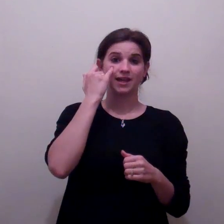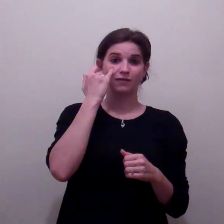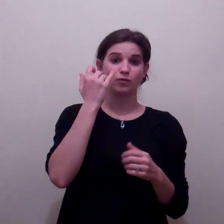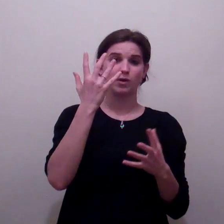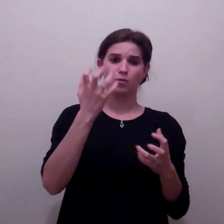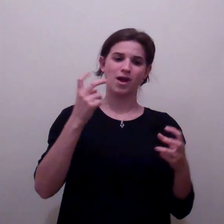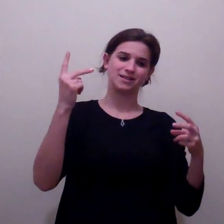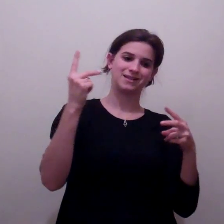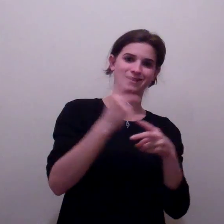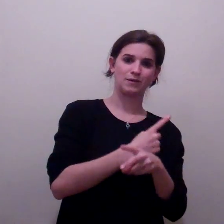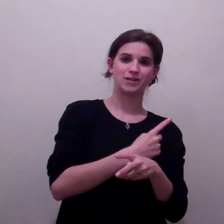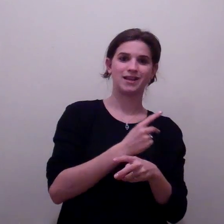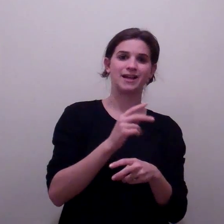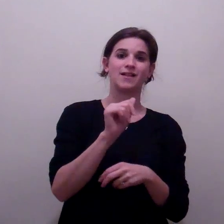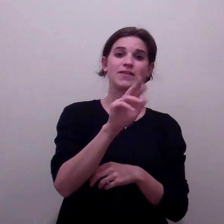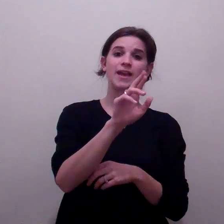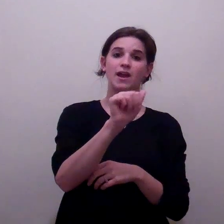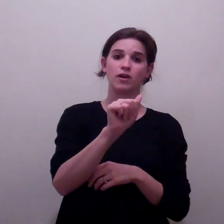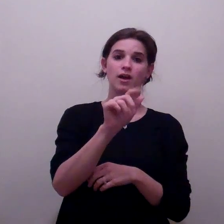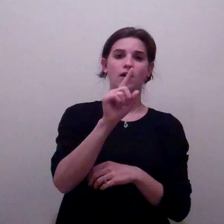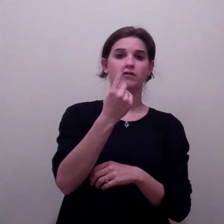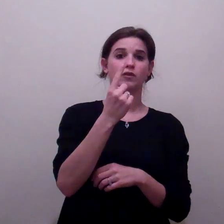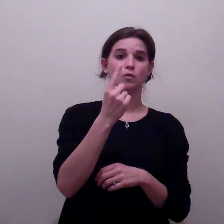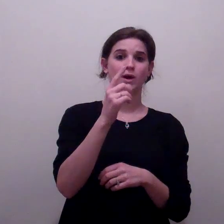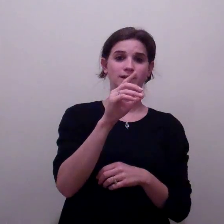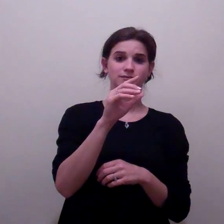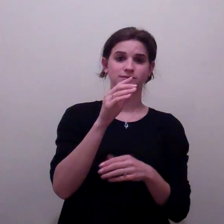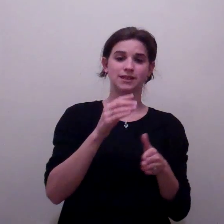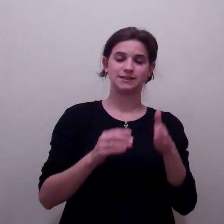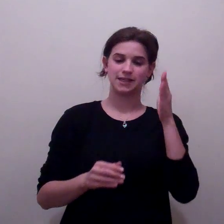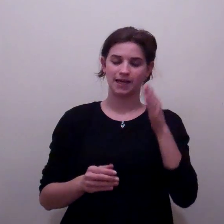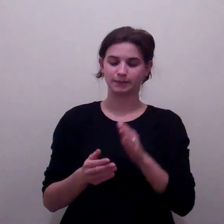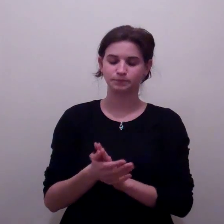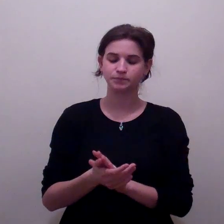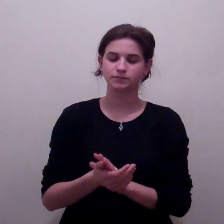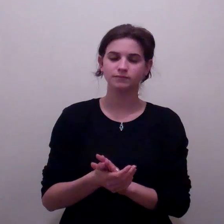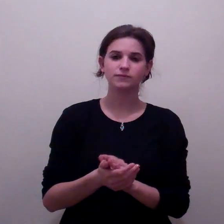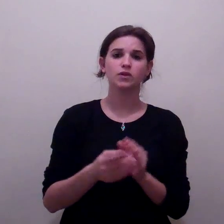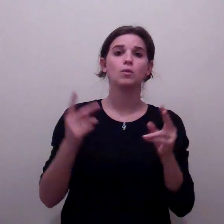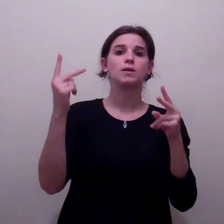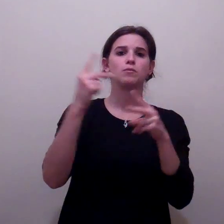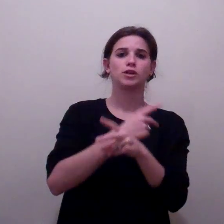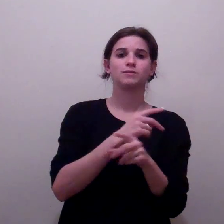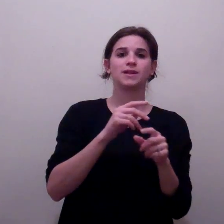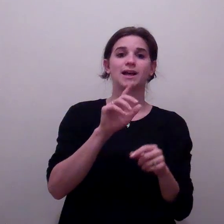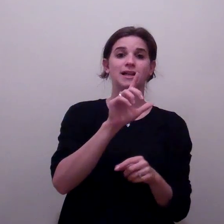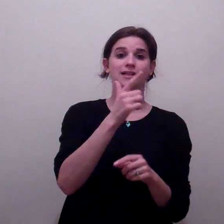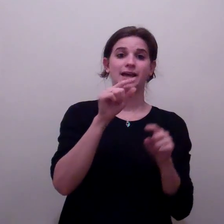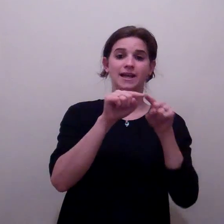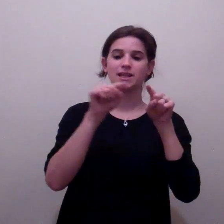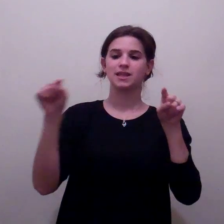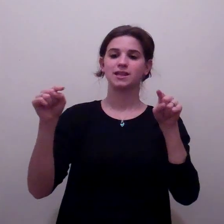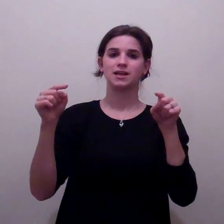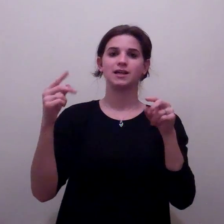we multiply length times width, so we get how many square feet? That's